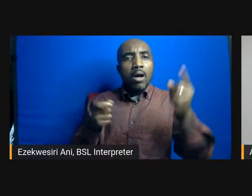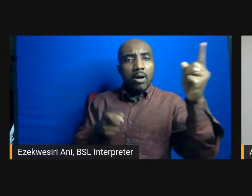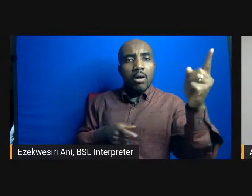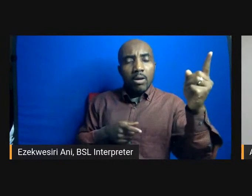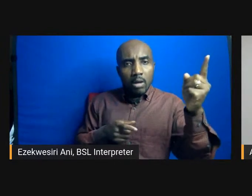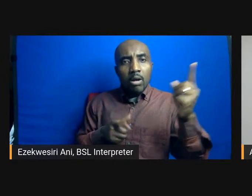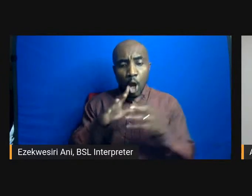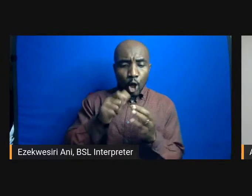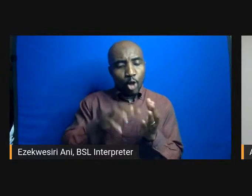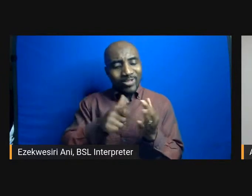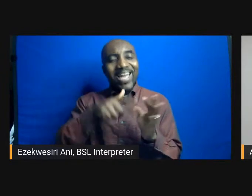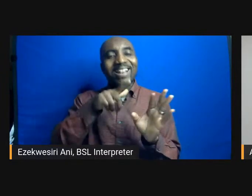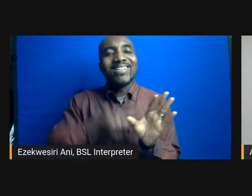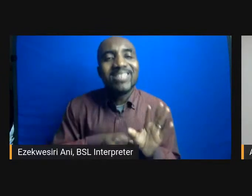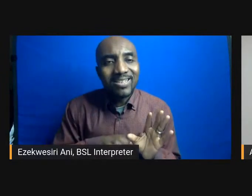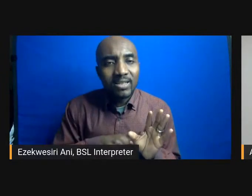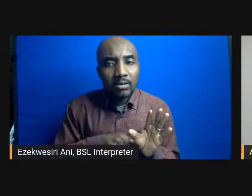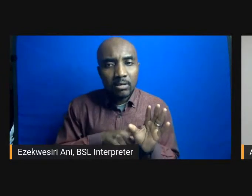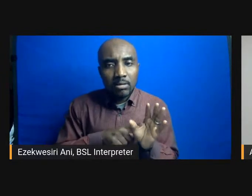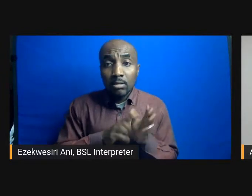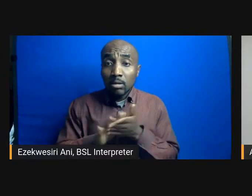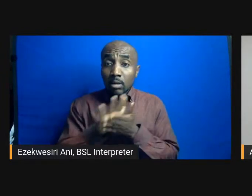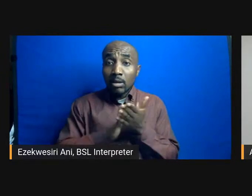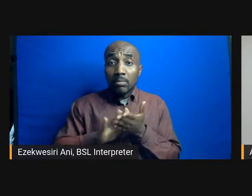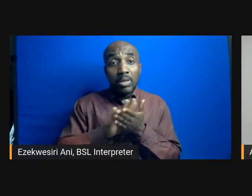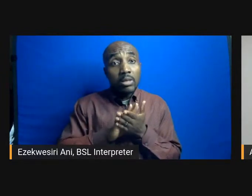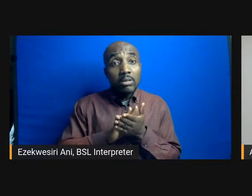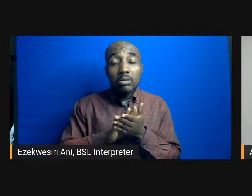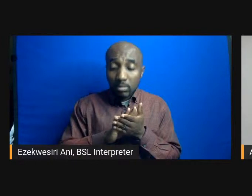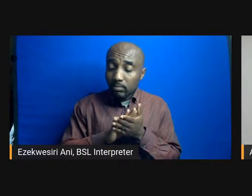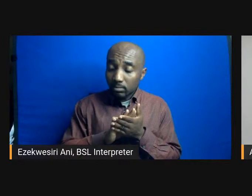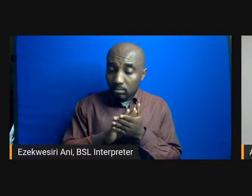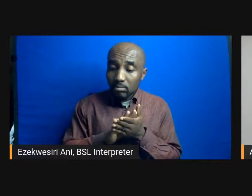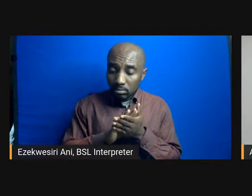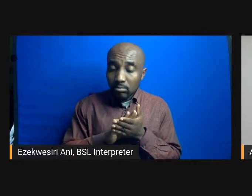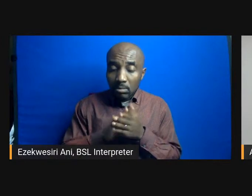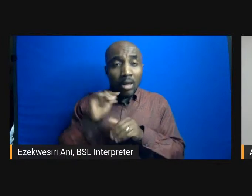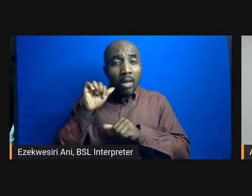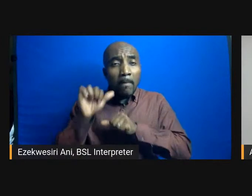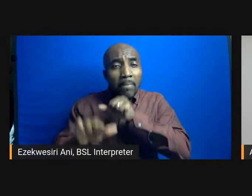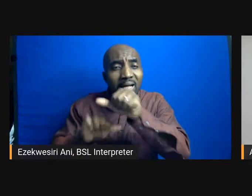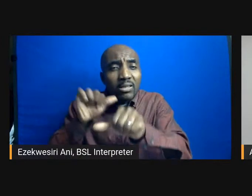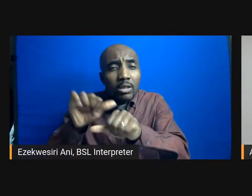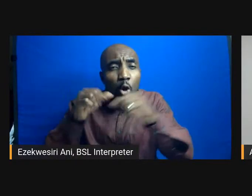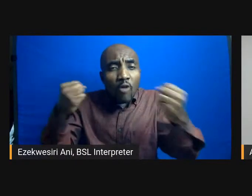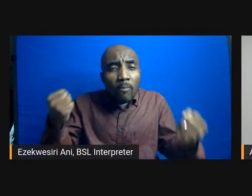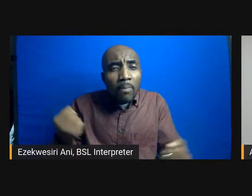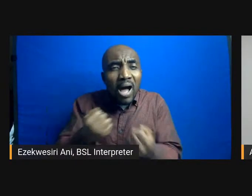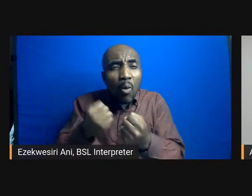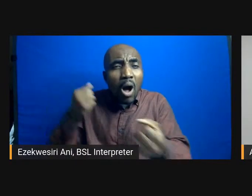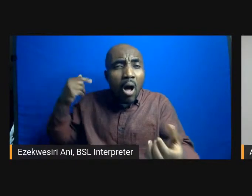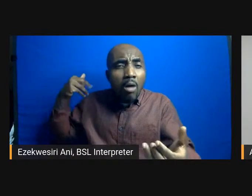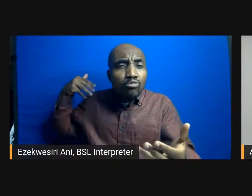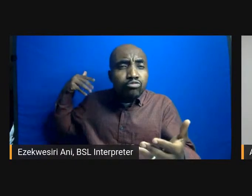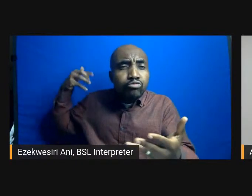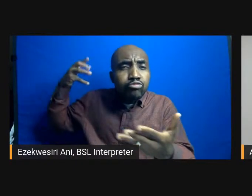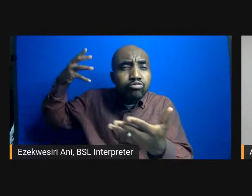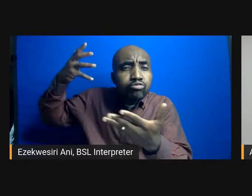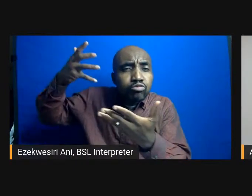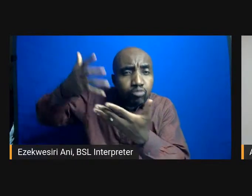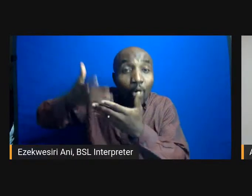Coloniality instead refers to the long-standing patterns of power that emerged as a result